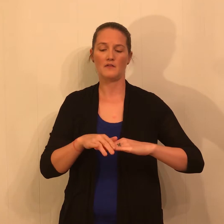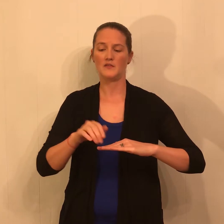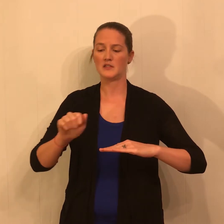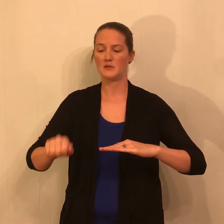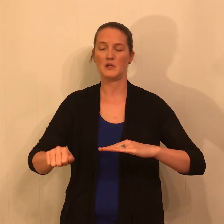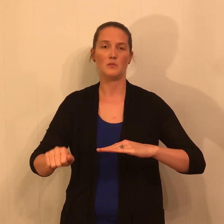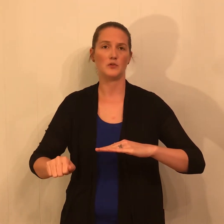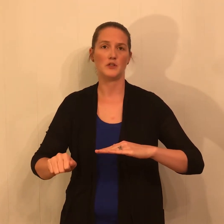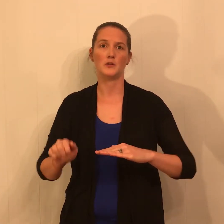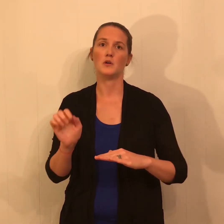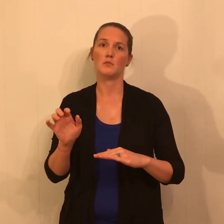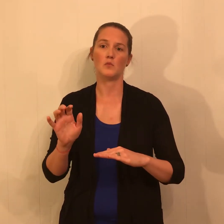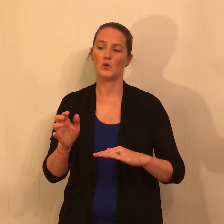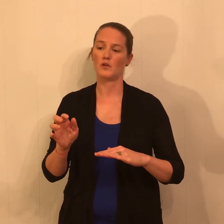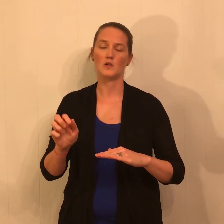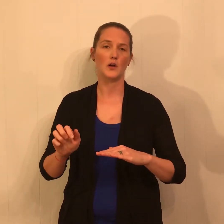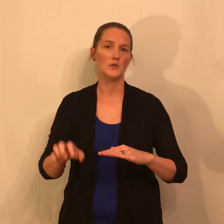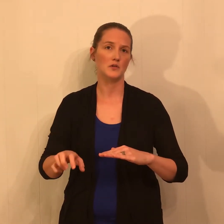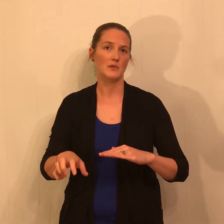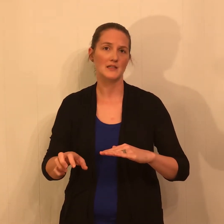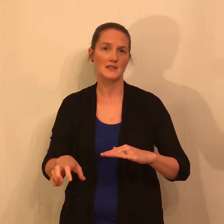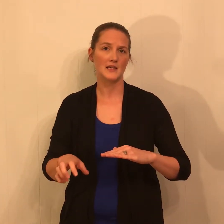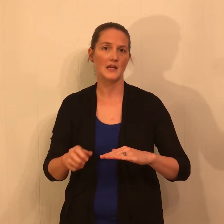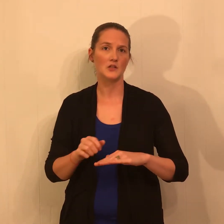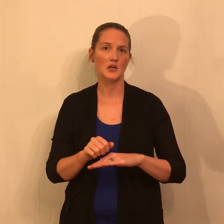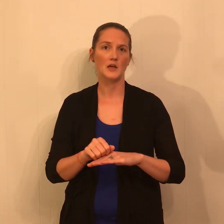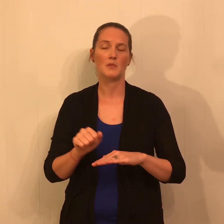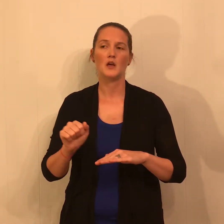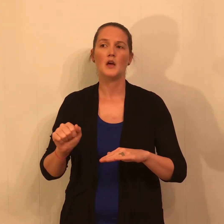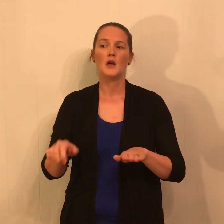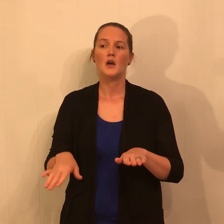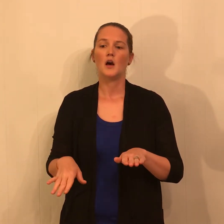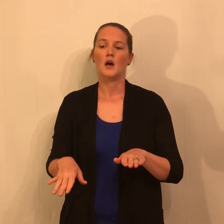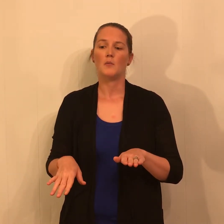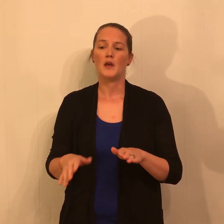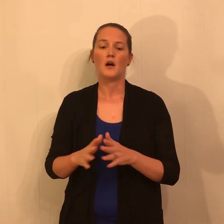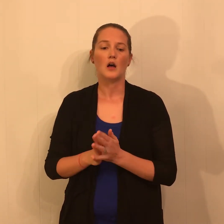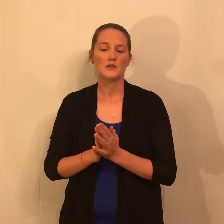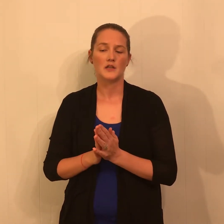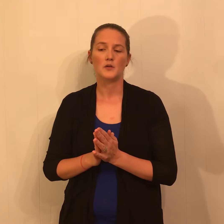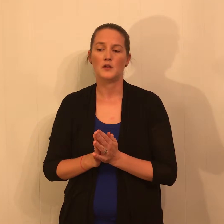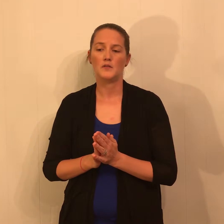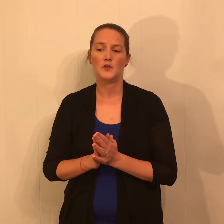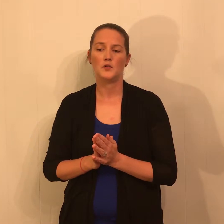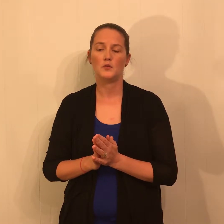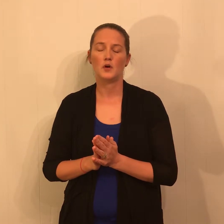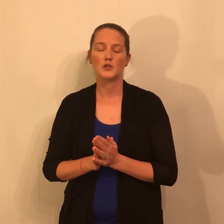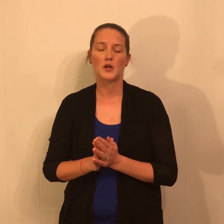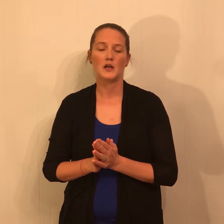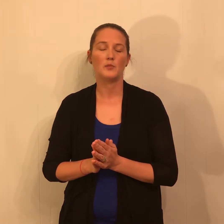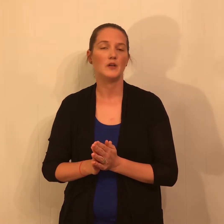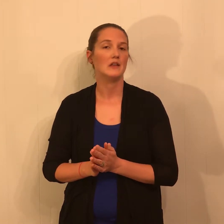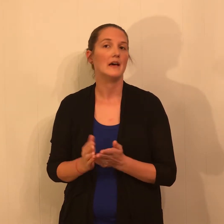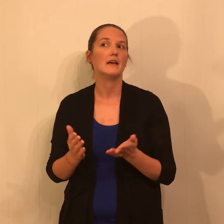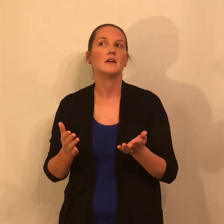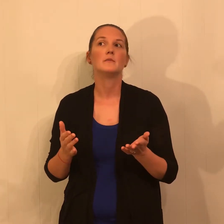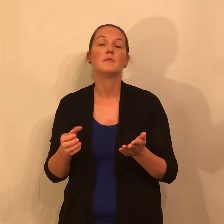even seen people do more of a closed or bent C hand shape. And also, if you are trying to put like